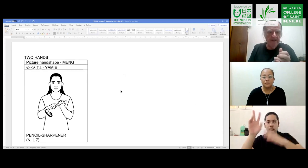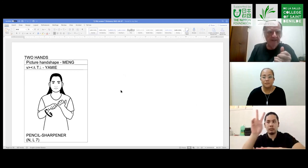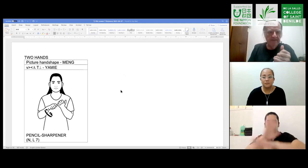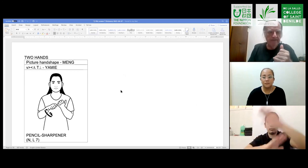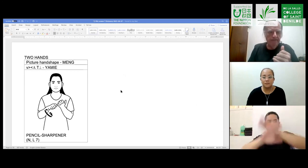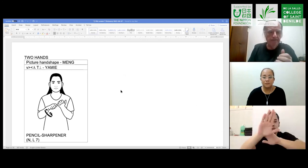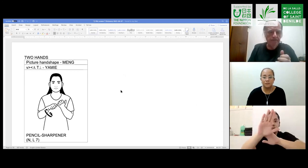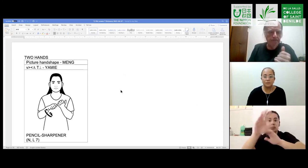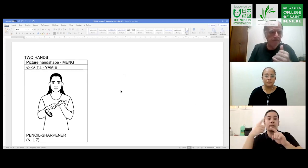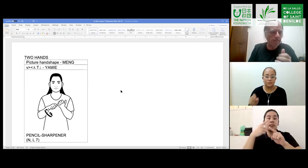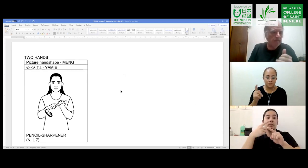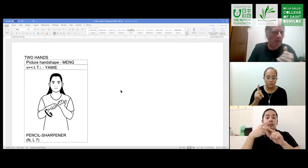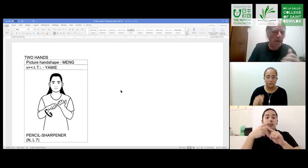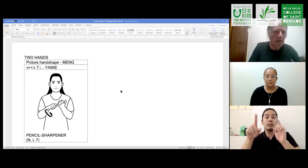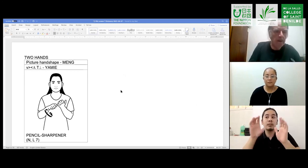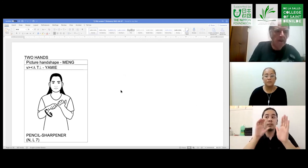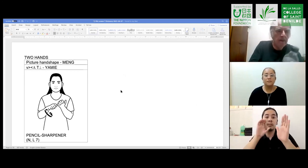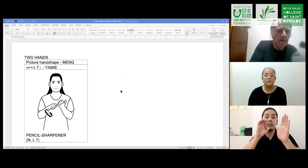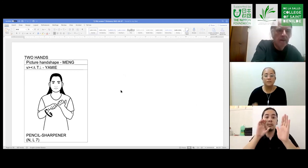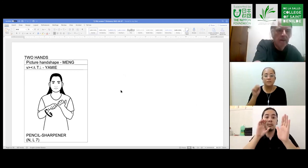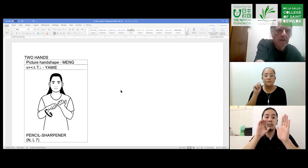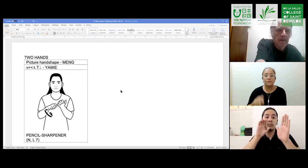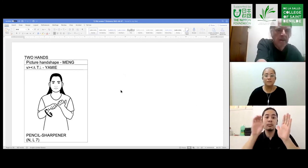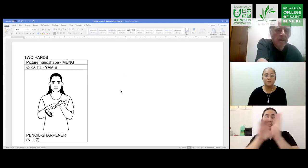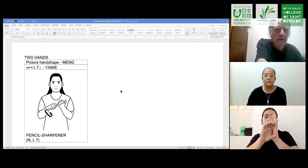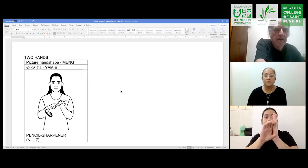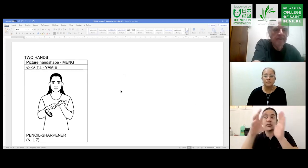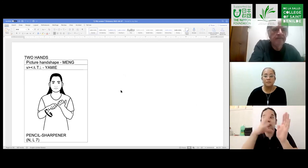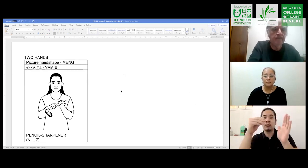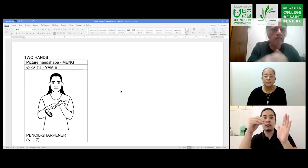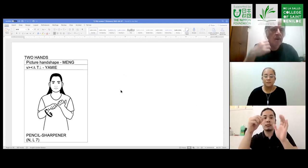Okay. And then here are the two-handed signs. Okay.